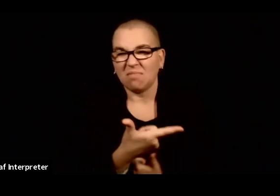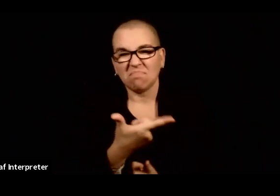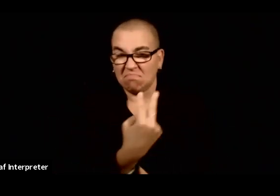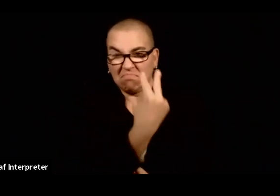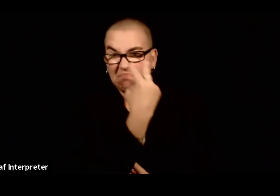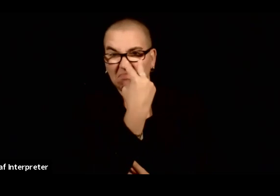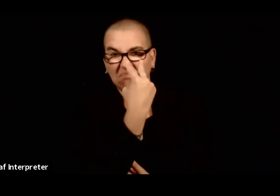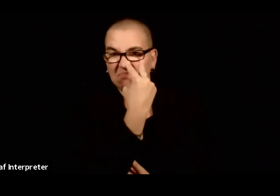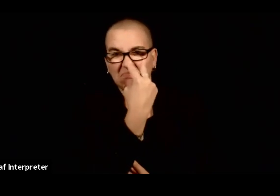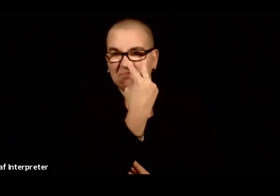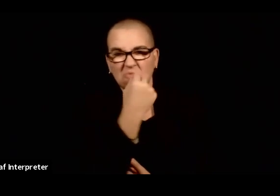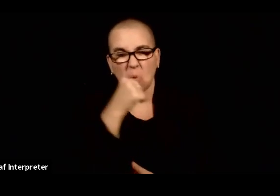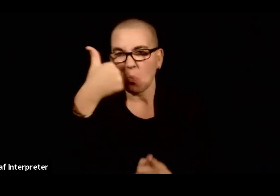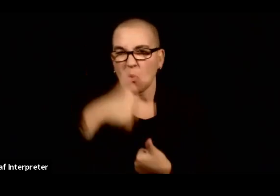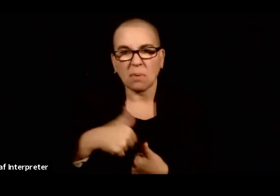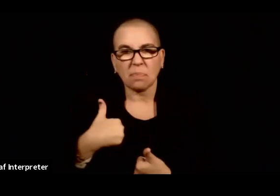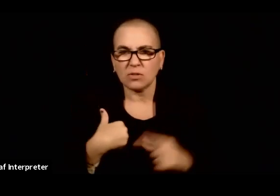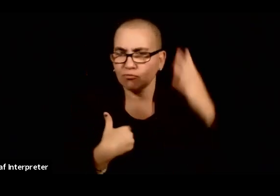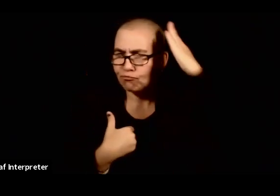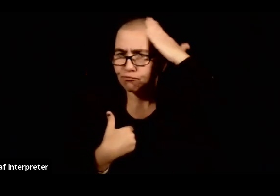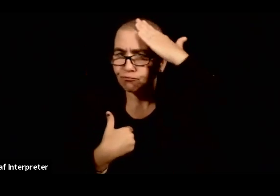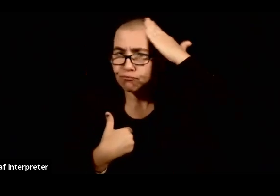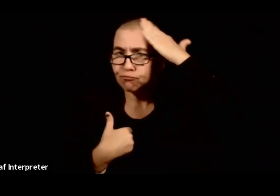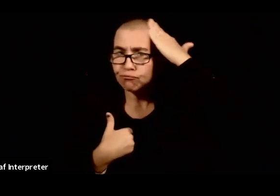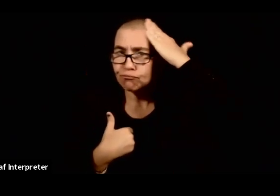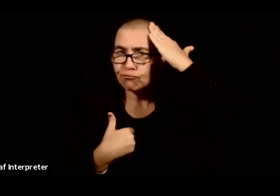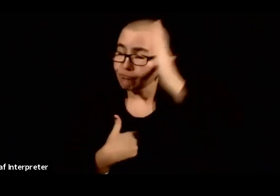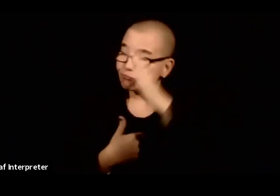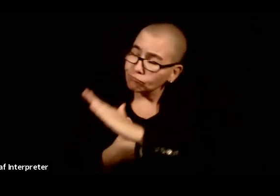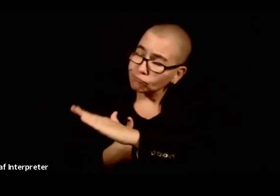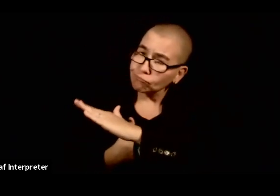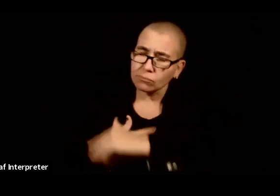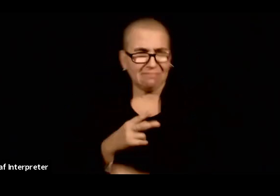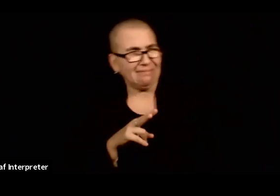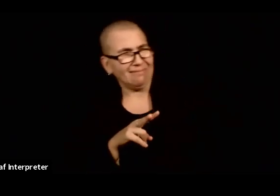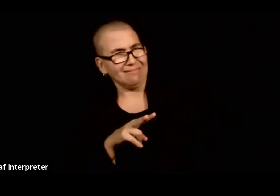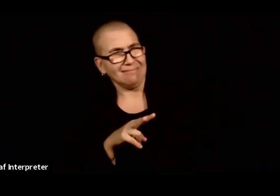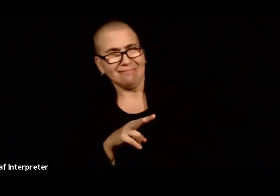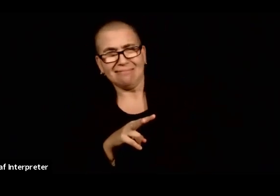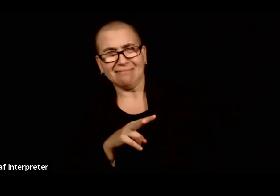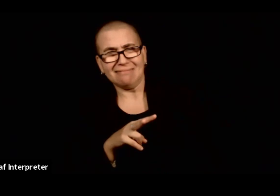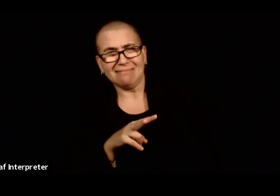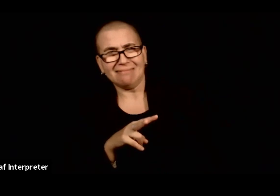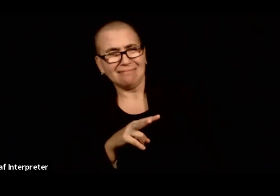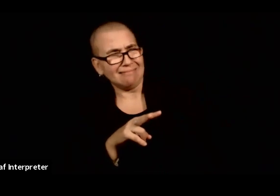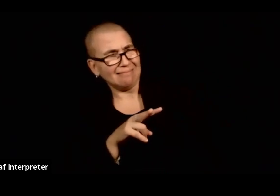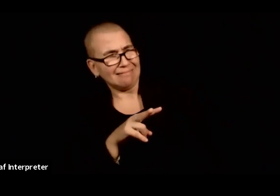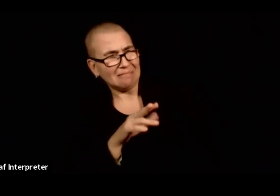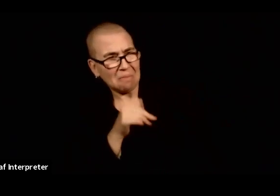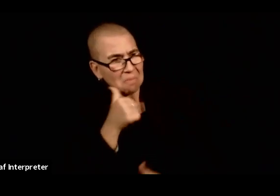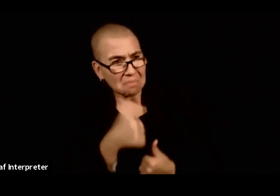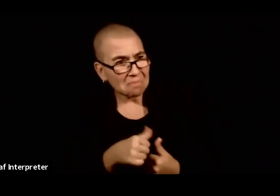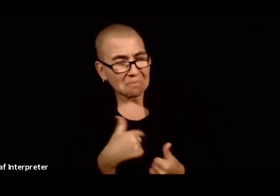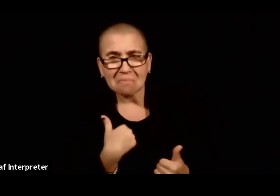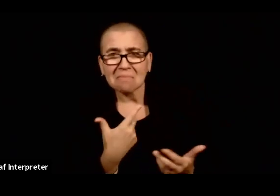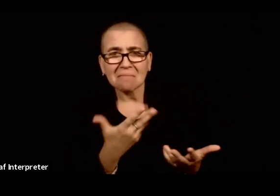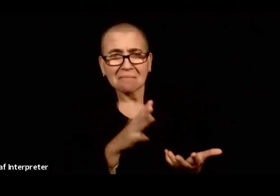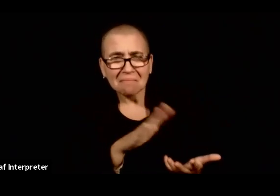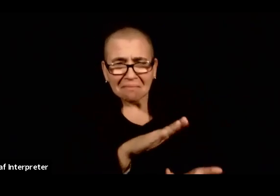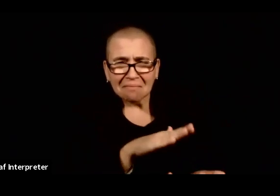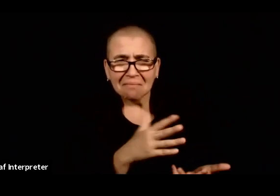She froze with awkwardness when I brushed her hair. My second visit, I noticed she had not touched her cinnamon roll or any of